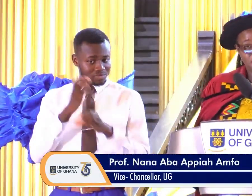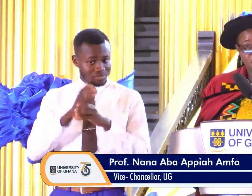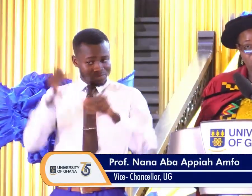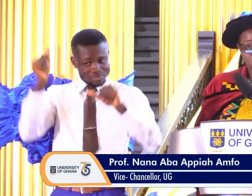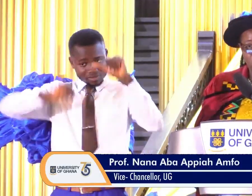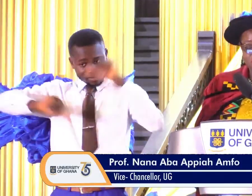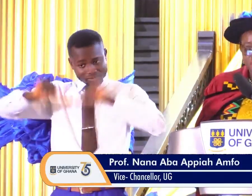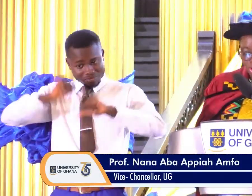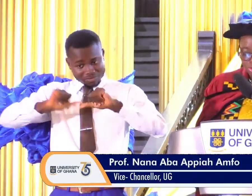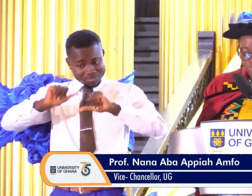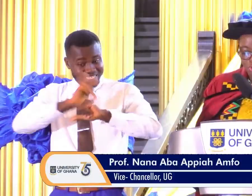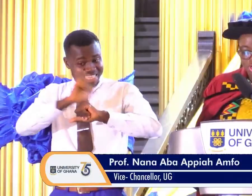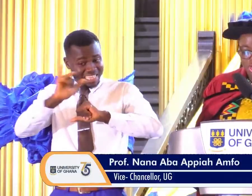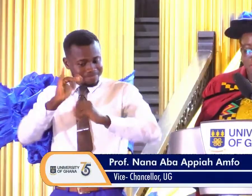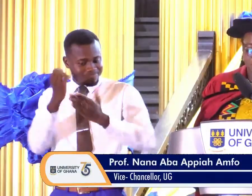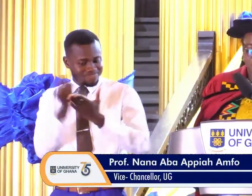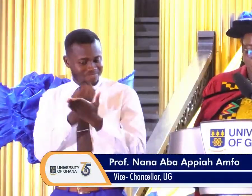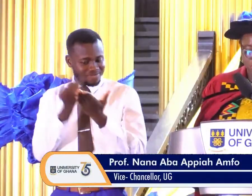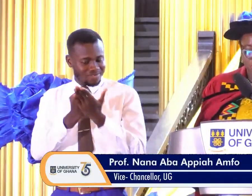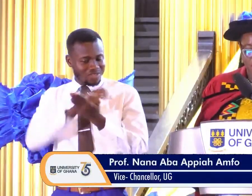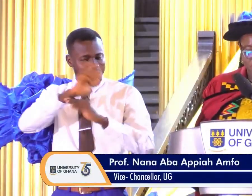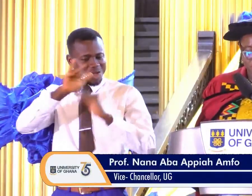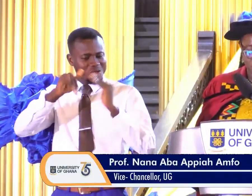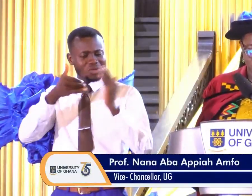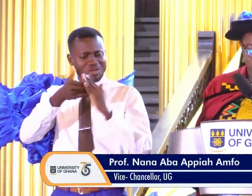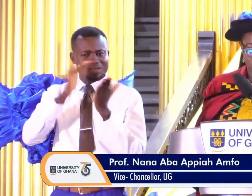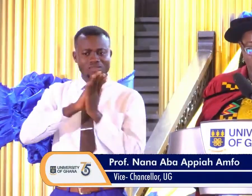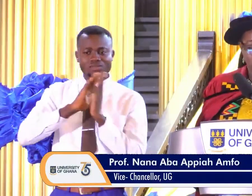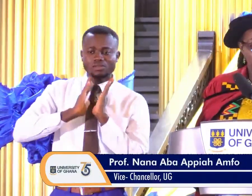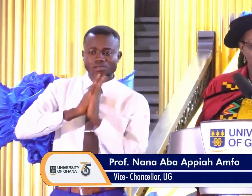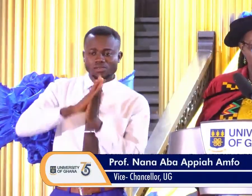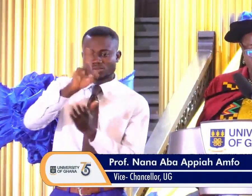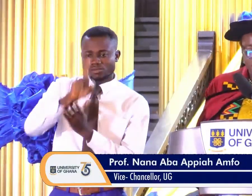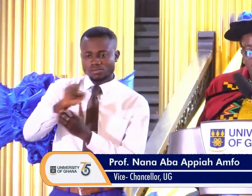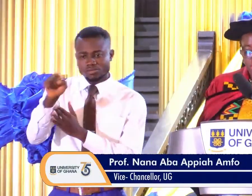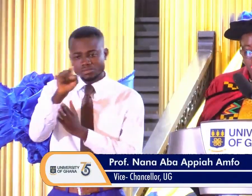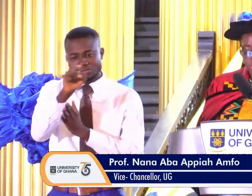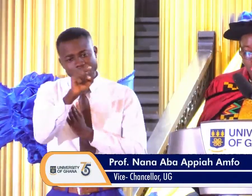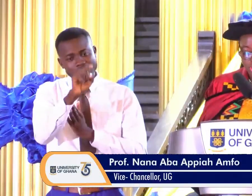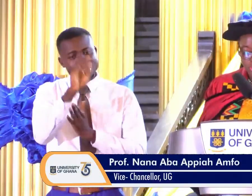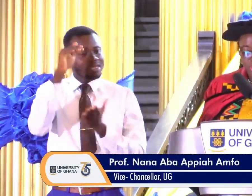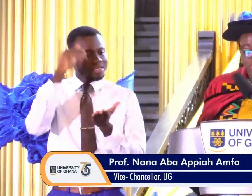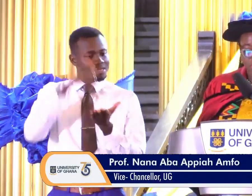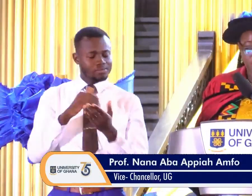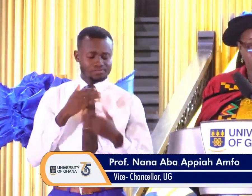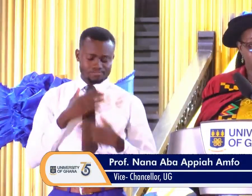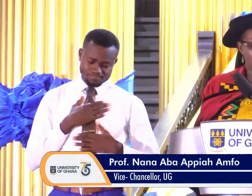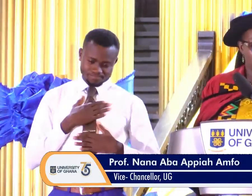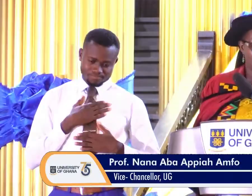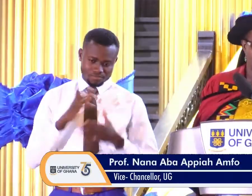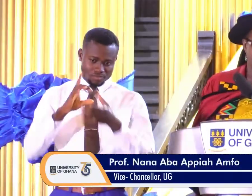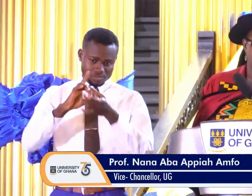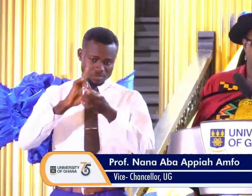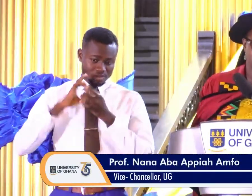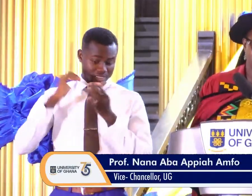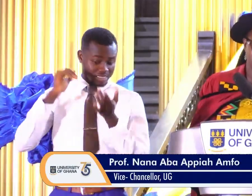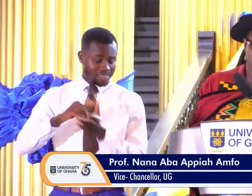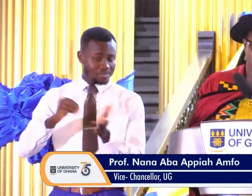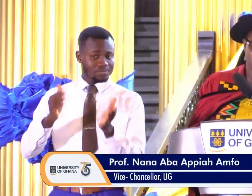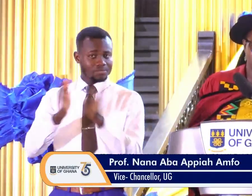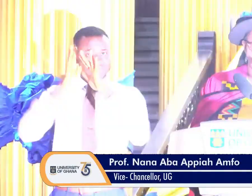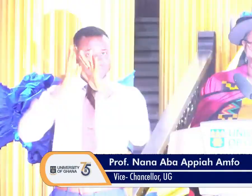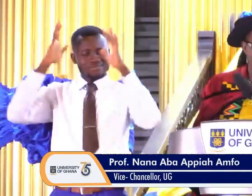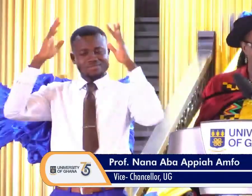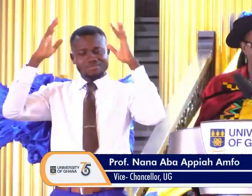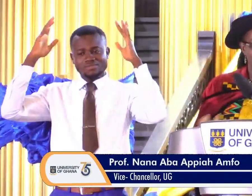is therefore not out of order for me to ask you to once again to join me to applaud this